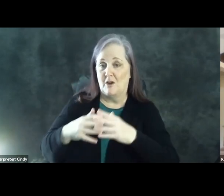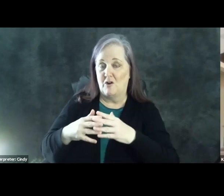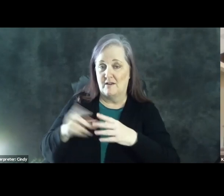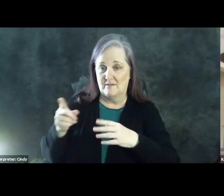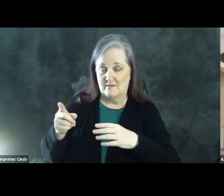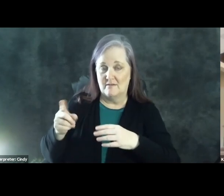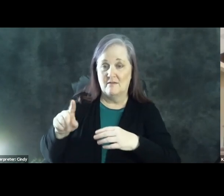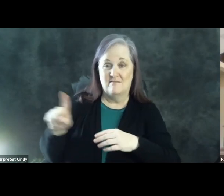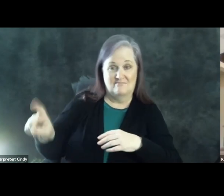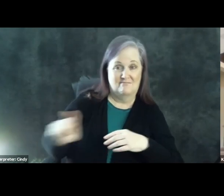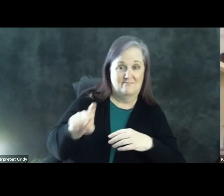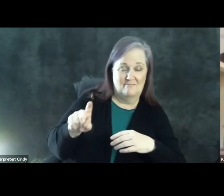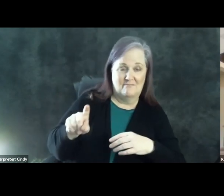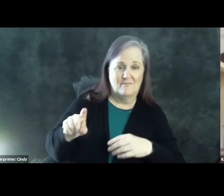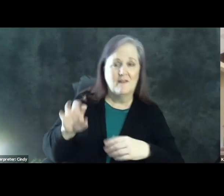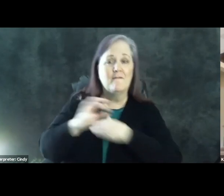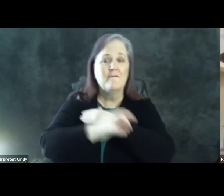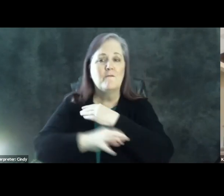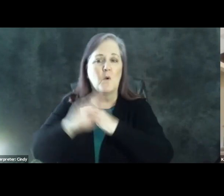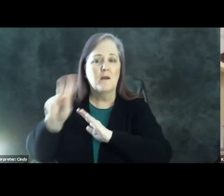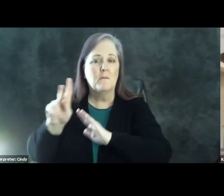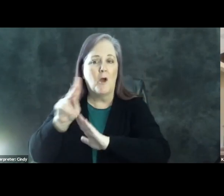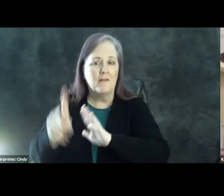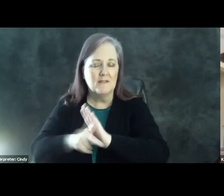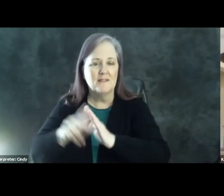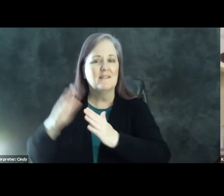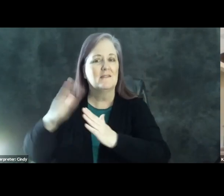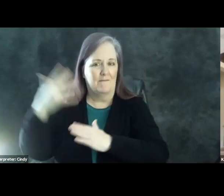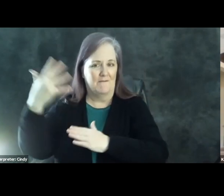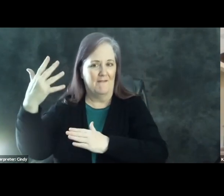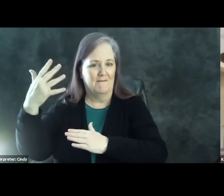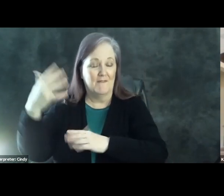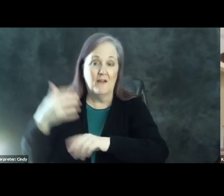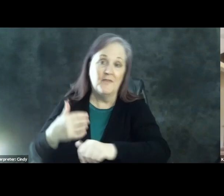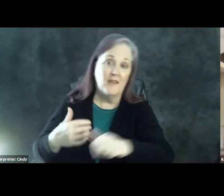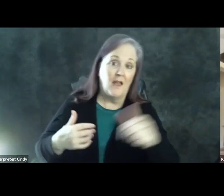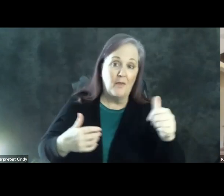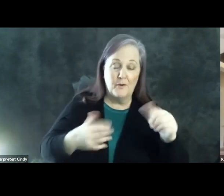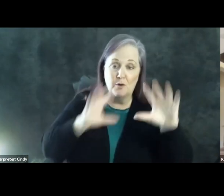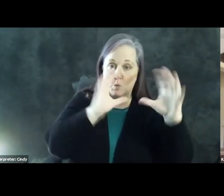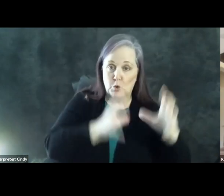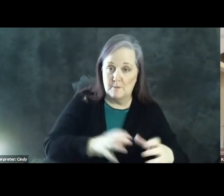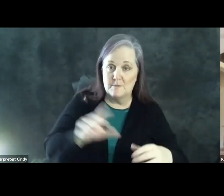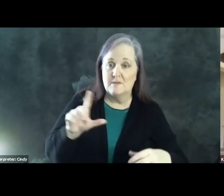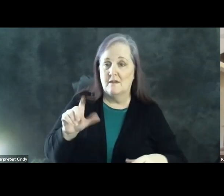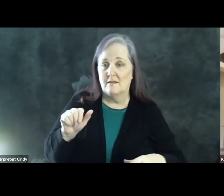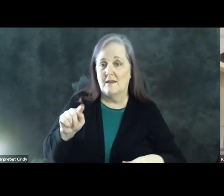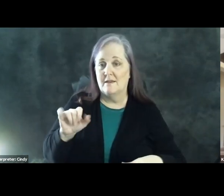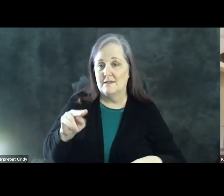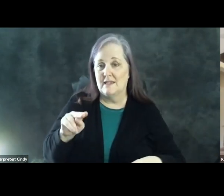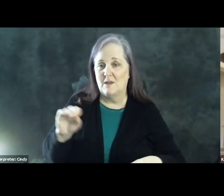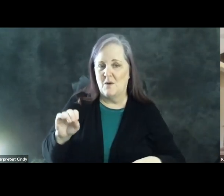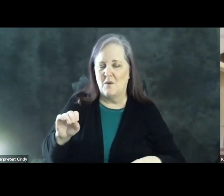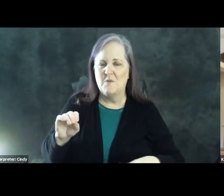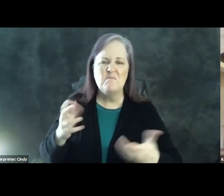them foreign policy is in their top five. For the rest of the different types of Latinos, foreign policy doesn't kind of crack that top